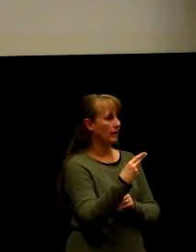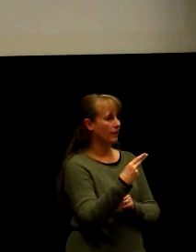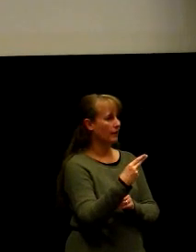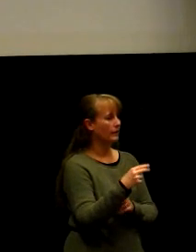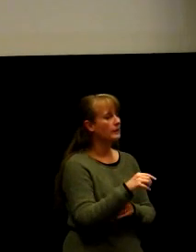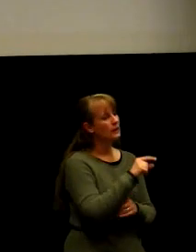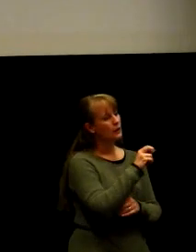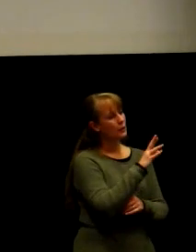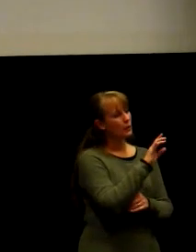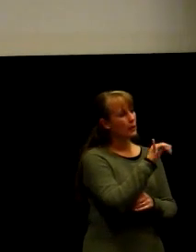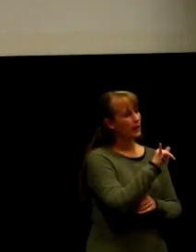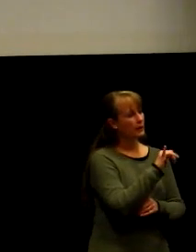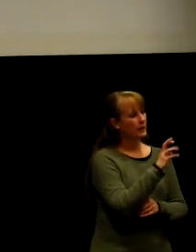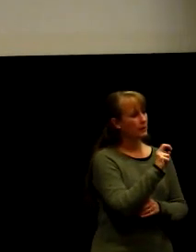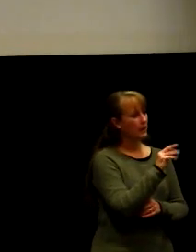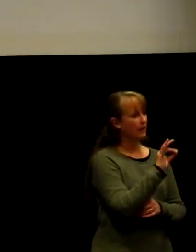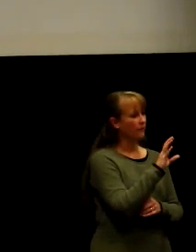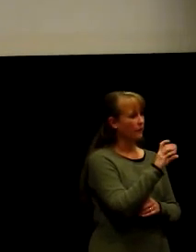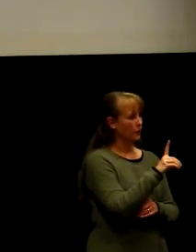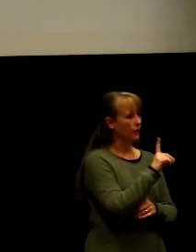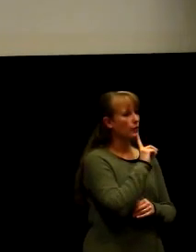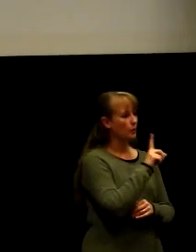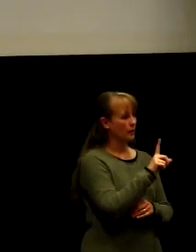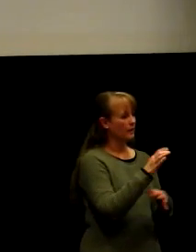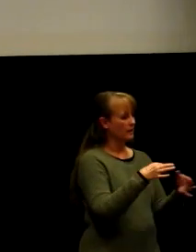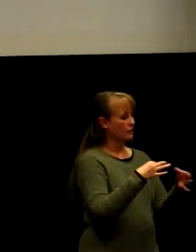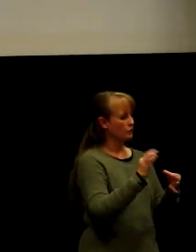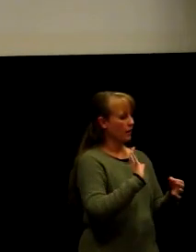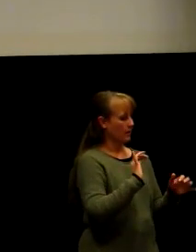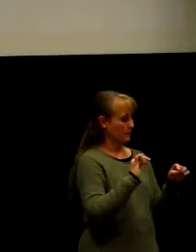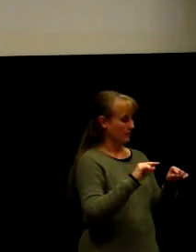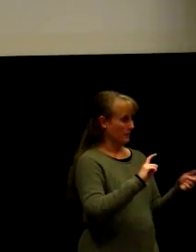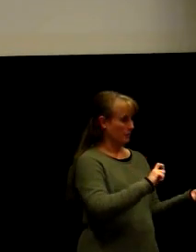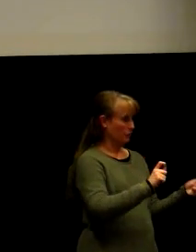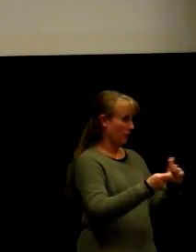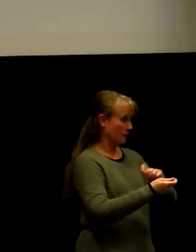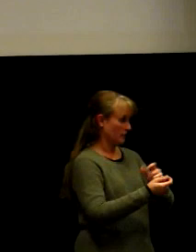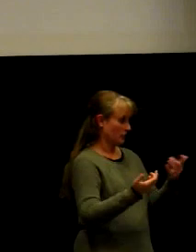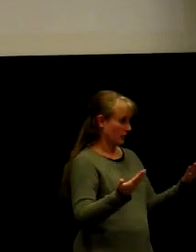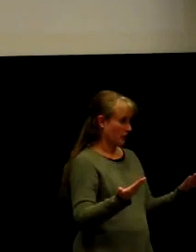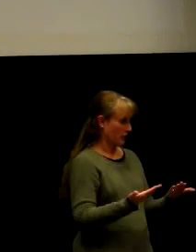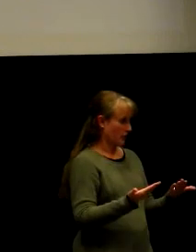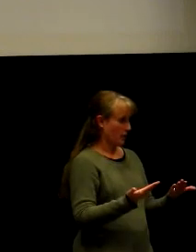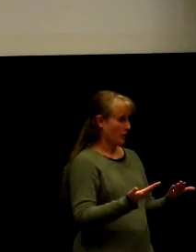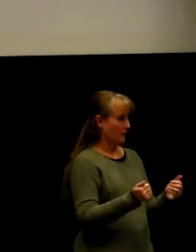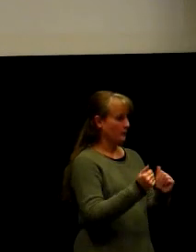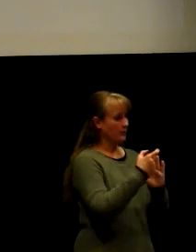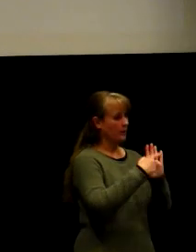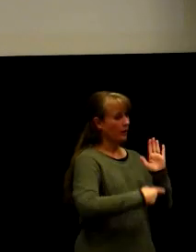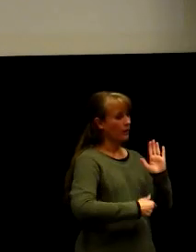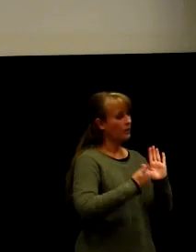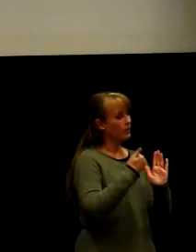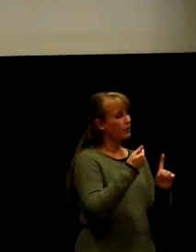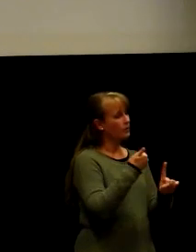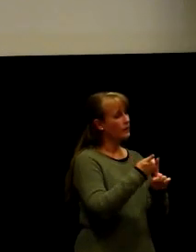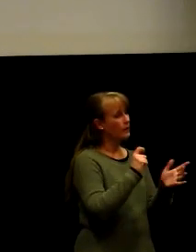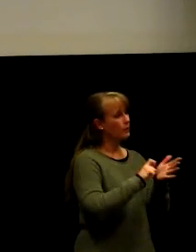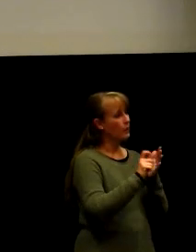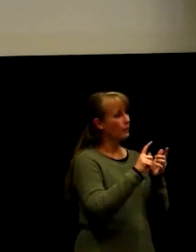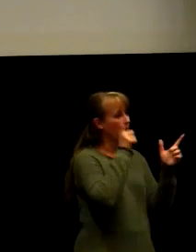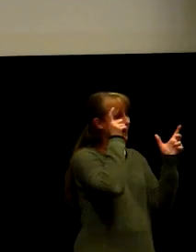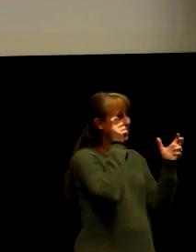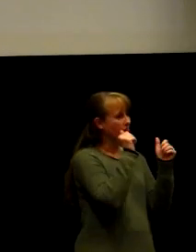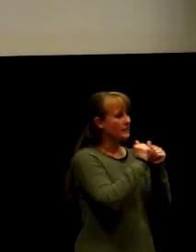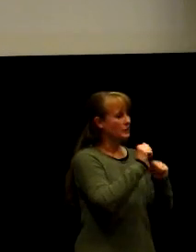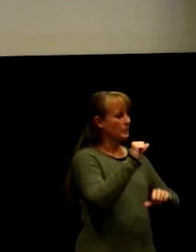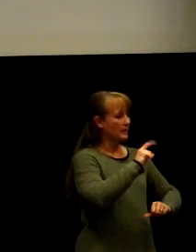Benford, I think, kind of gets at the transition that we're seeing here in this film in an article he wrote about aliens and science